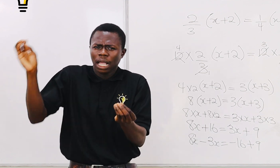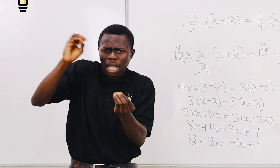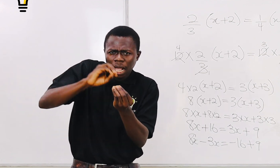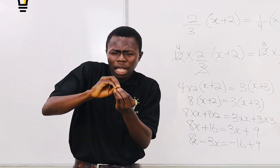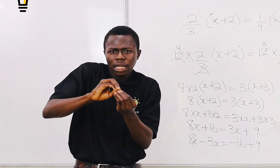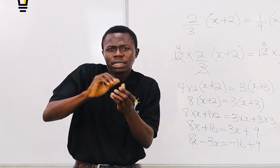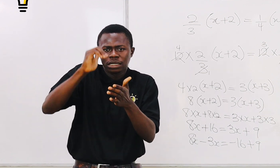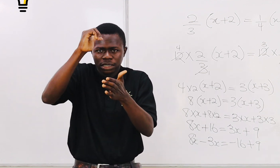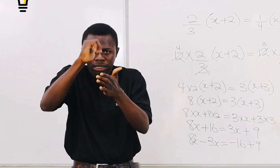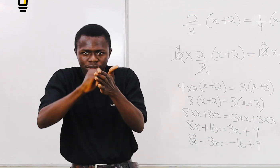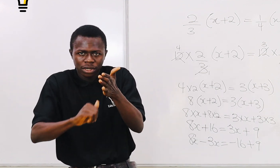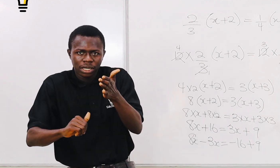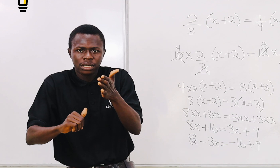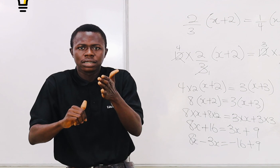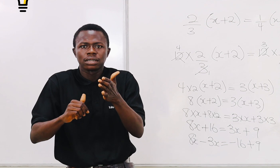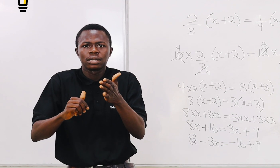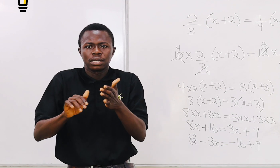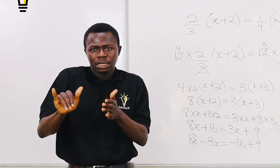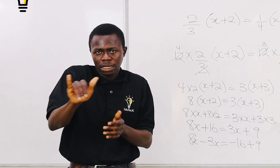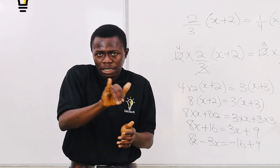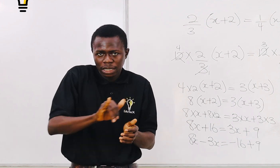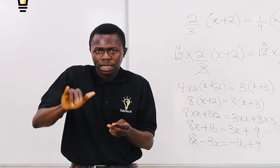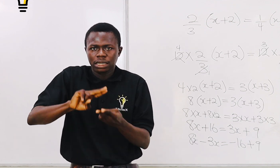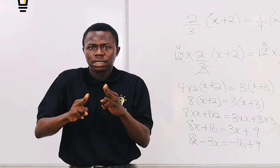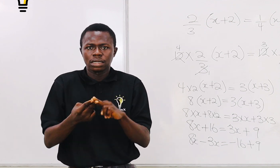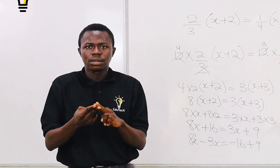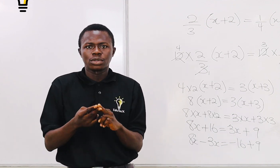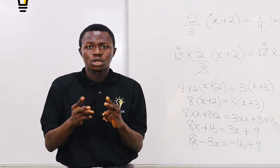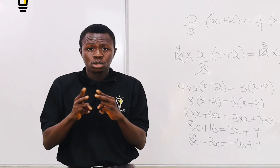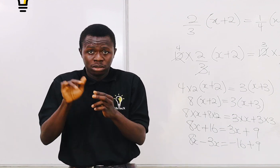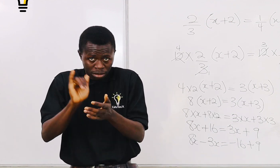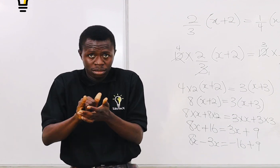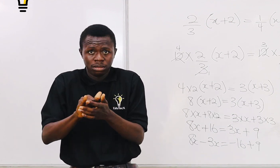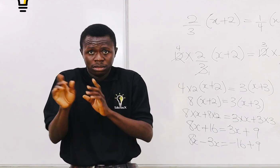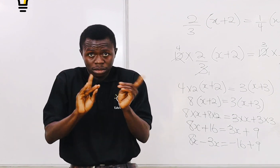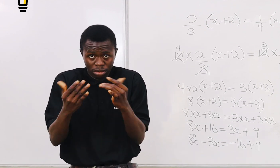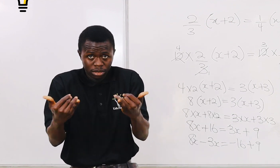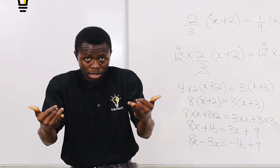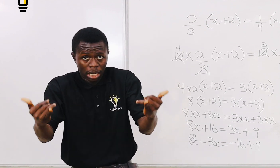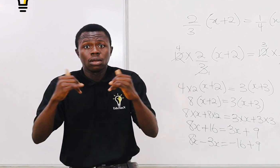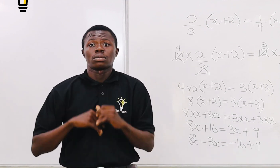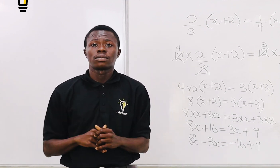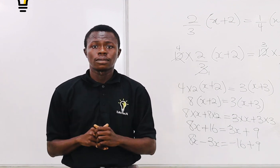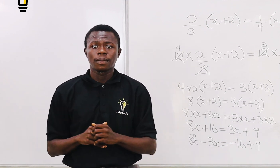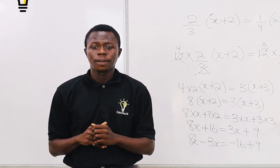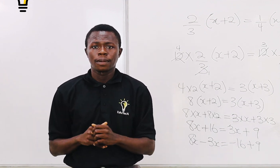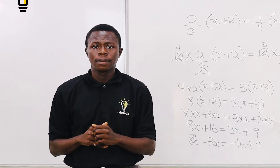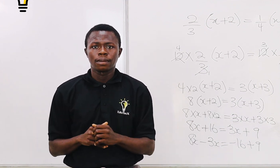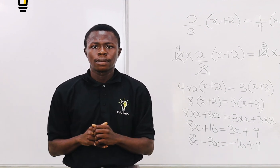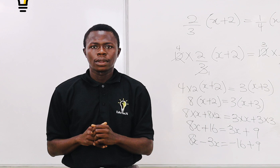we said the next step to follow is to either add or subtract the like terms. So that's what we are going to